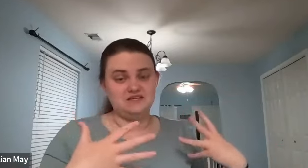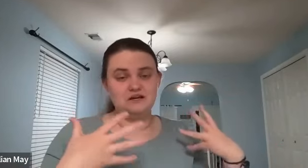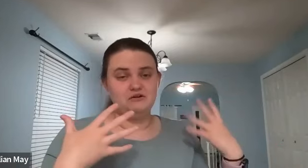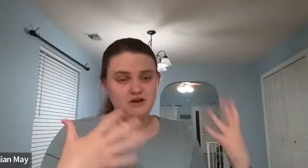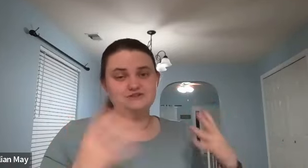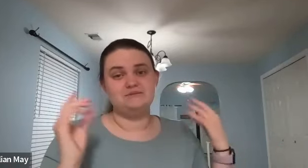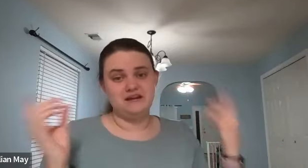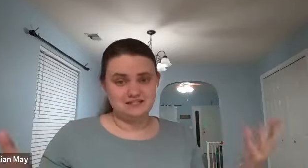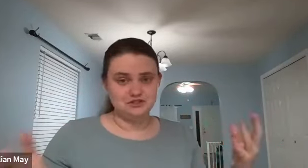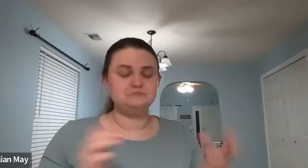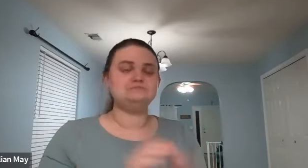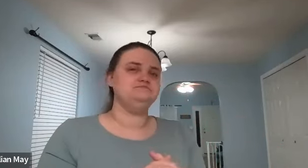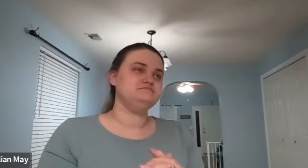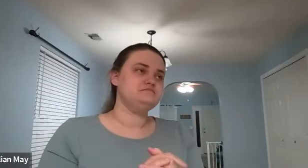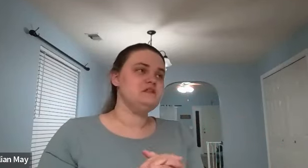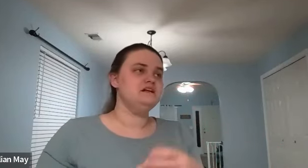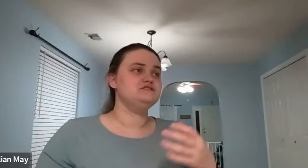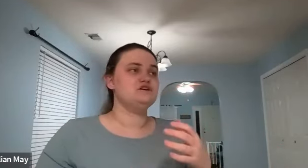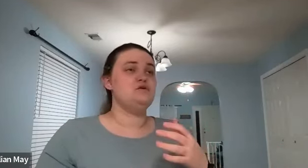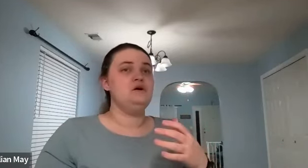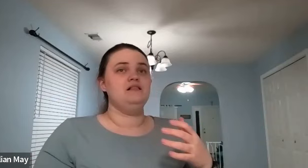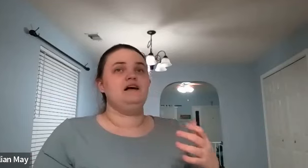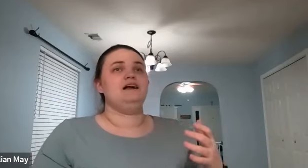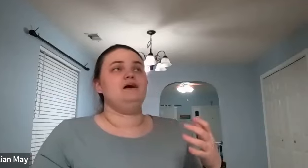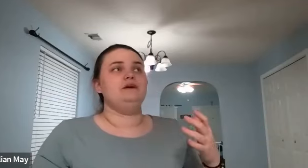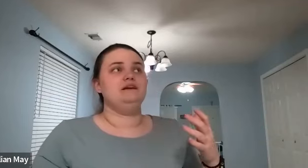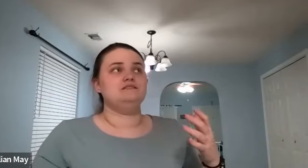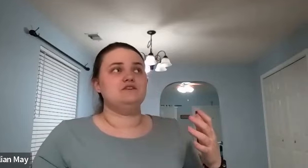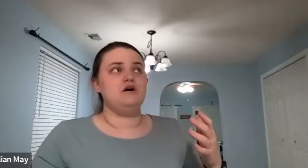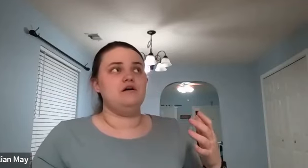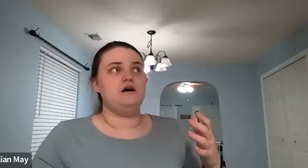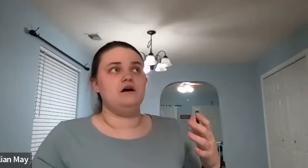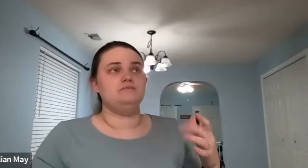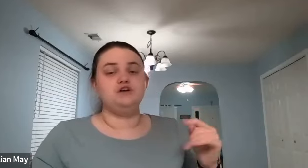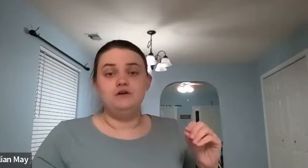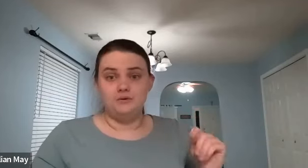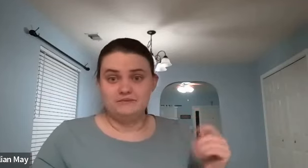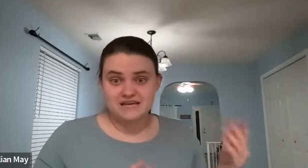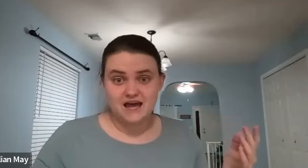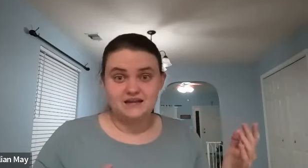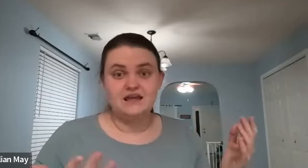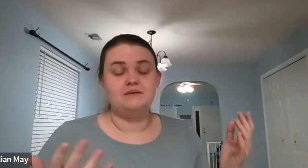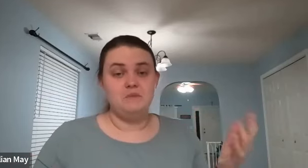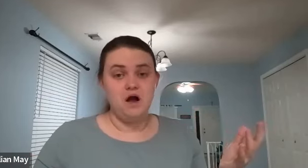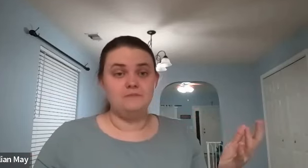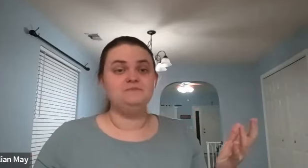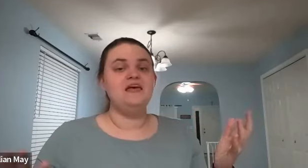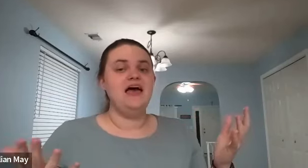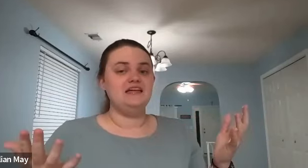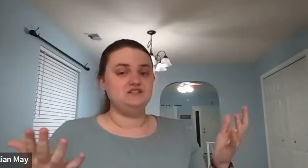is when I go to concerts, I buy a t-shirt. And so like I went and saw Toto with my dad and my mom. And so I